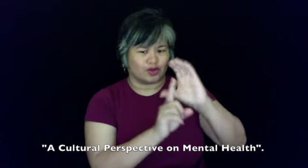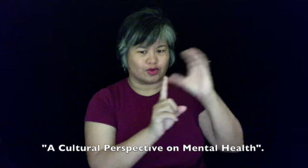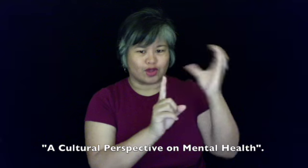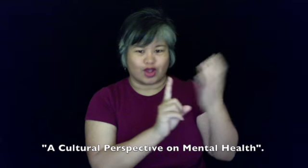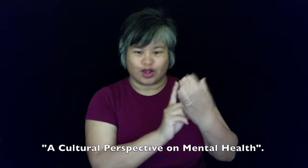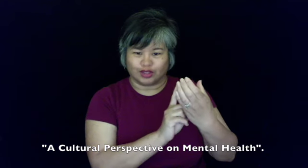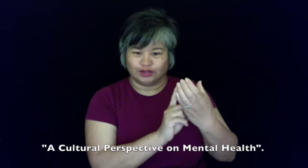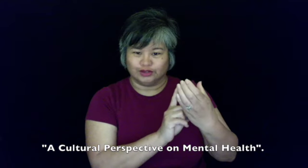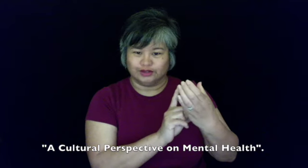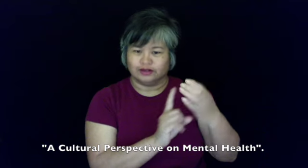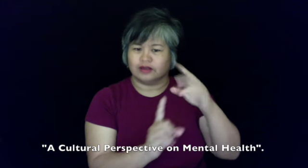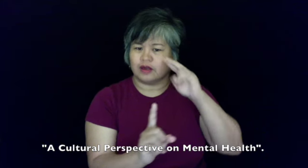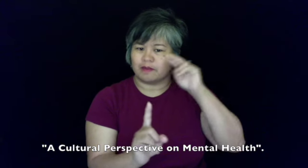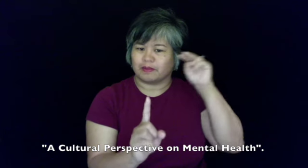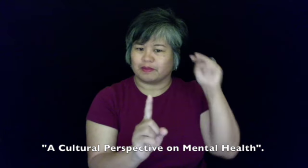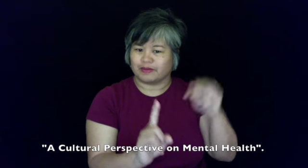A Cultural Perspective on Mental Health.